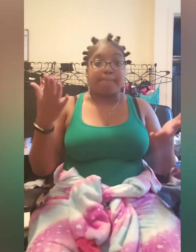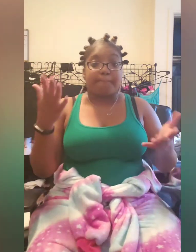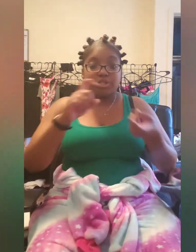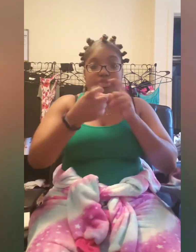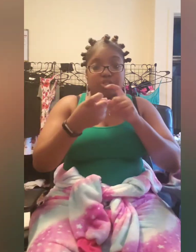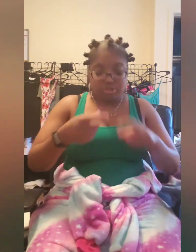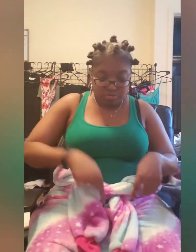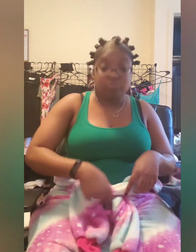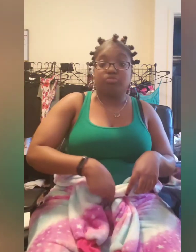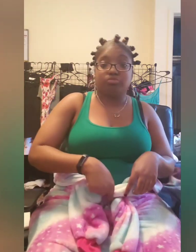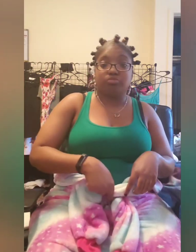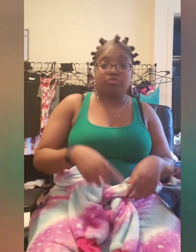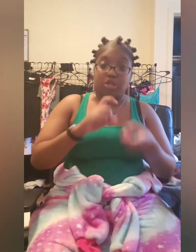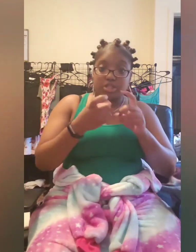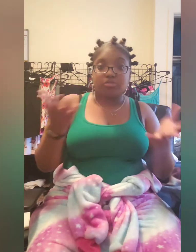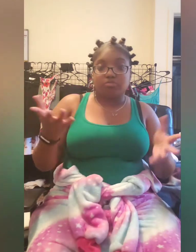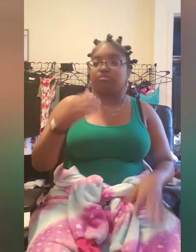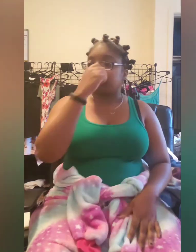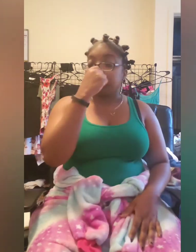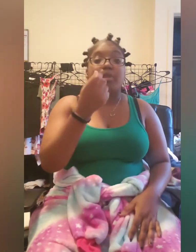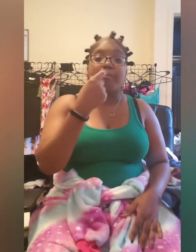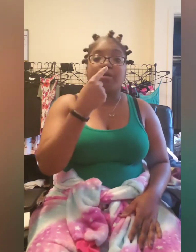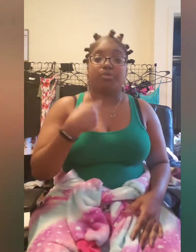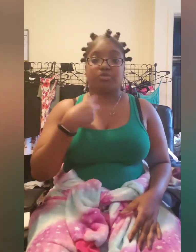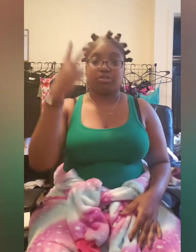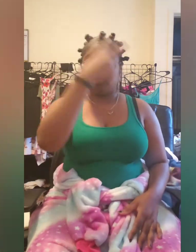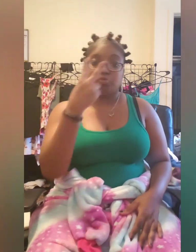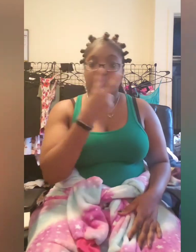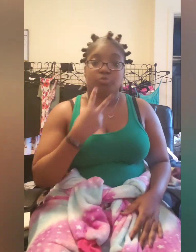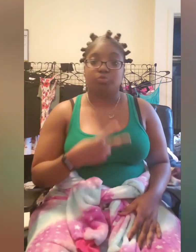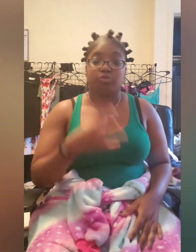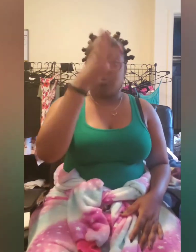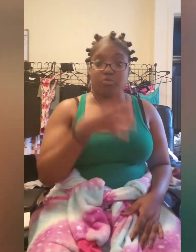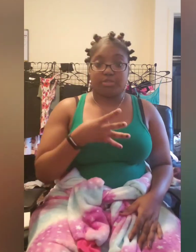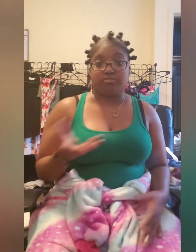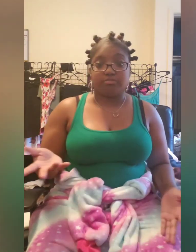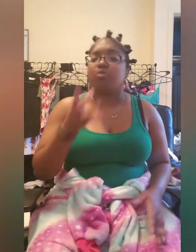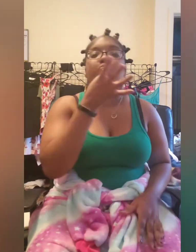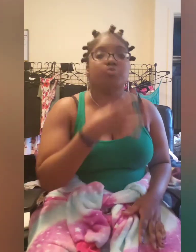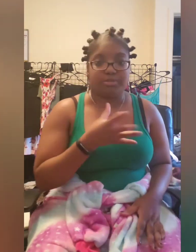guys, because I love you guys. You guys are awesome and brave. Let me say that.